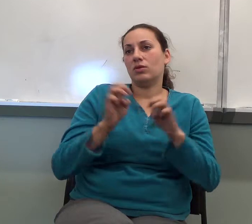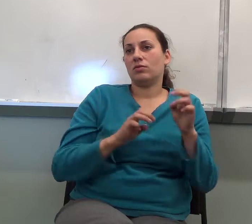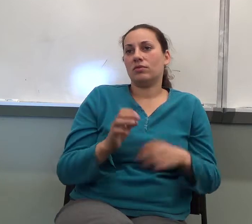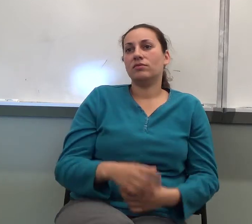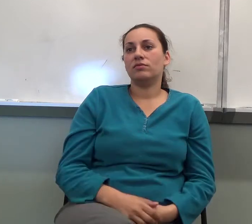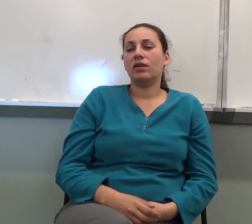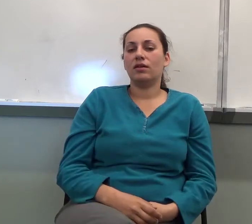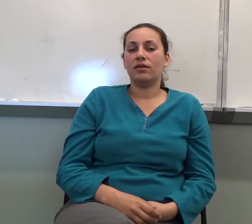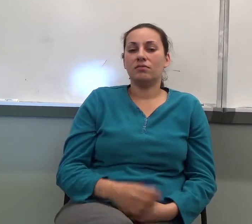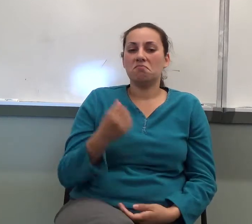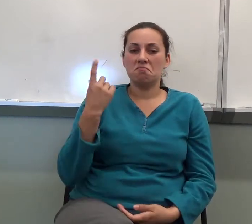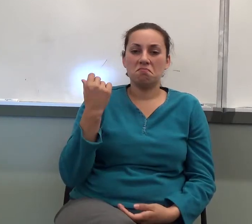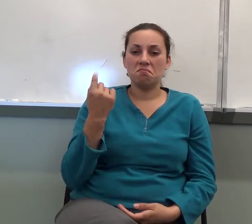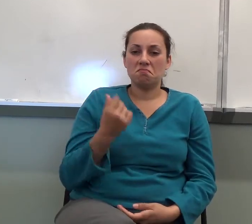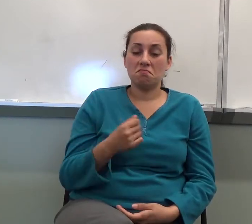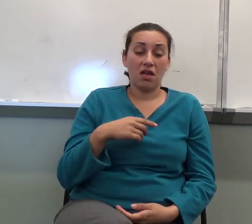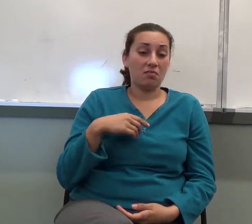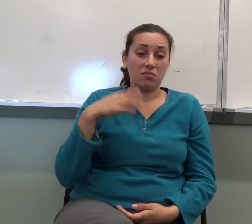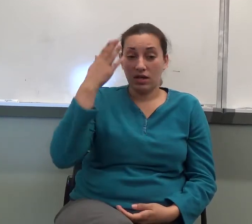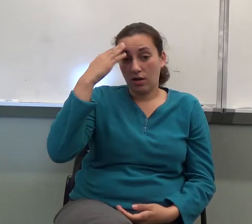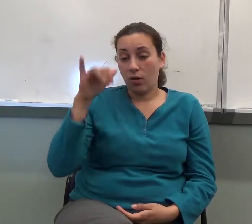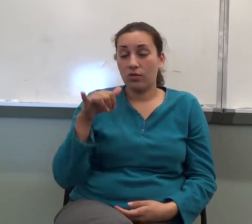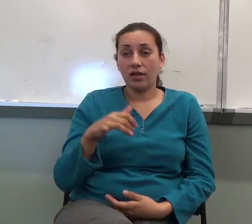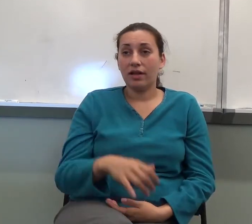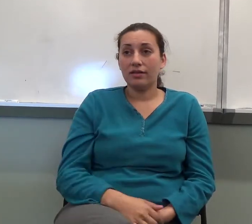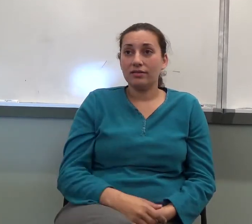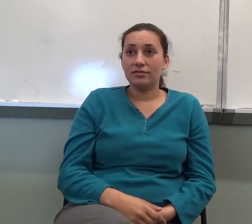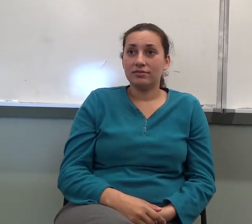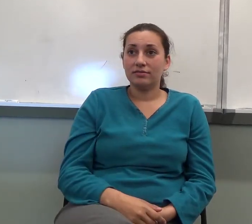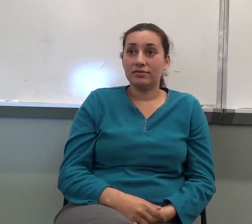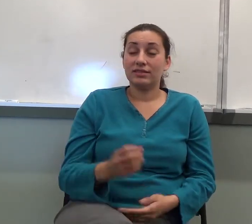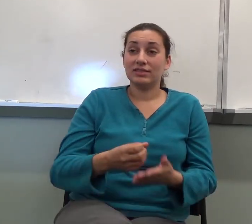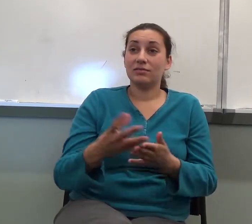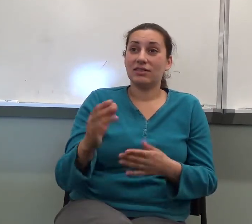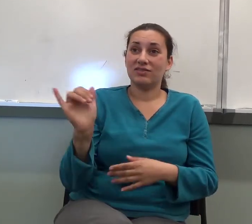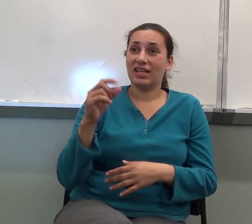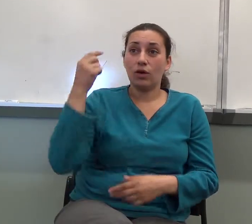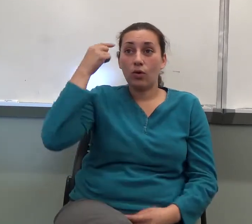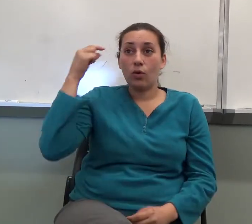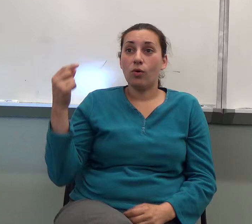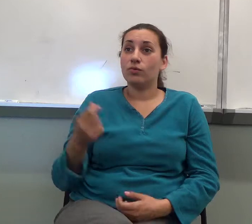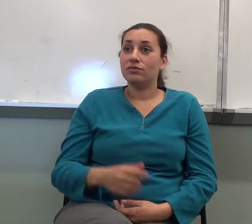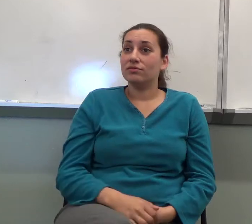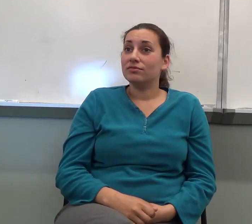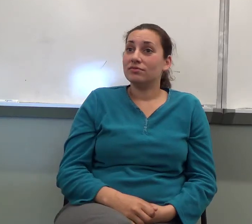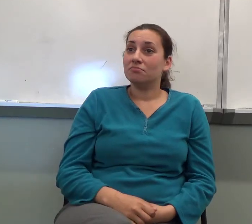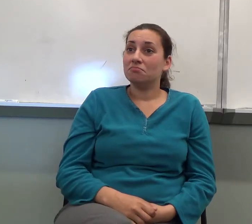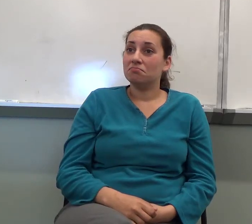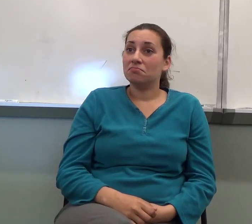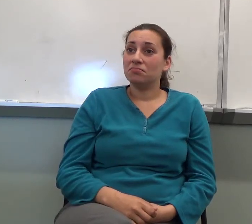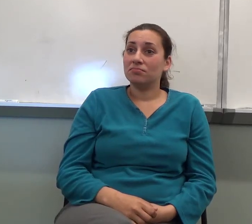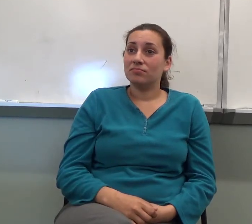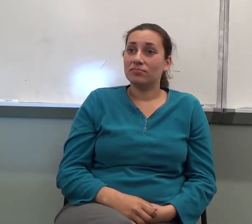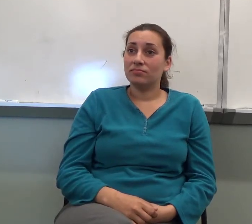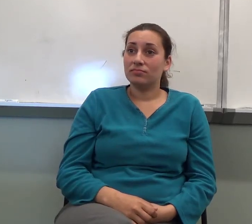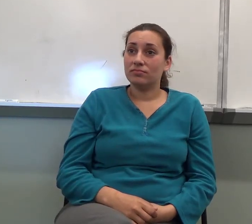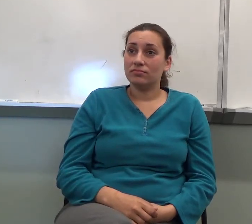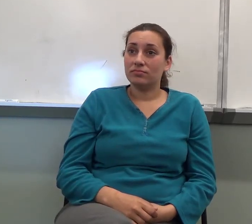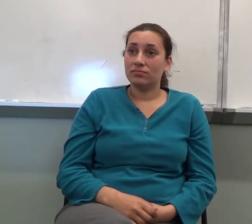And that will be fluid ounces. And we can reduce the fraction, huh? Both are divisible by 5. So 5 into